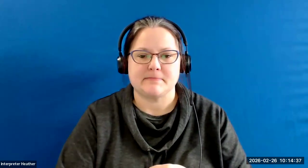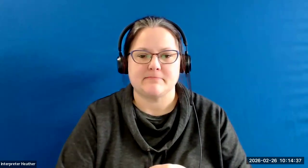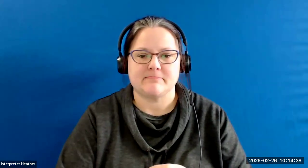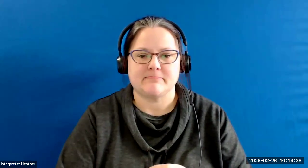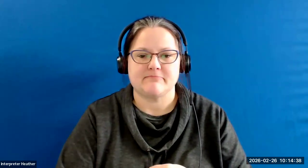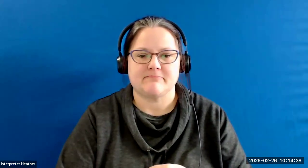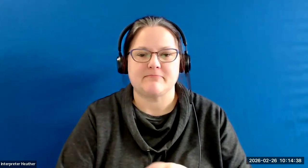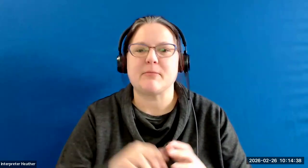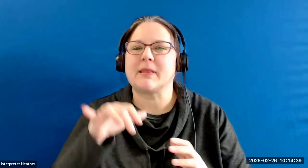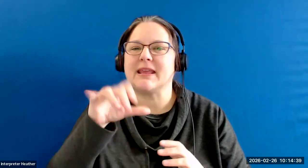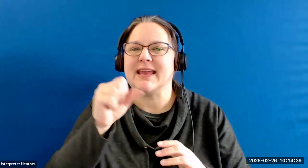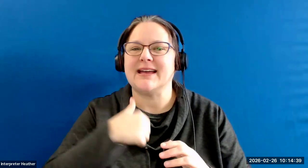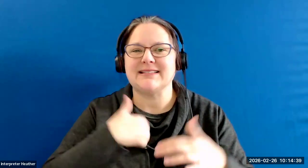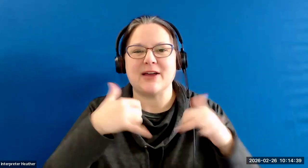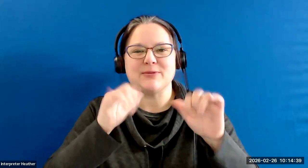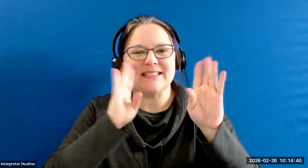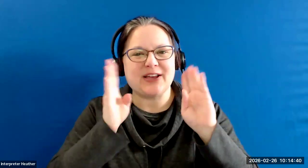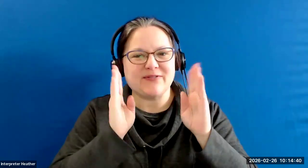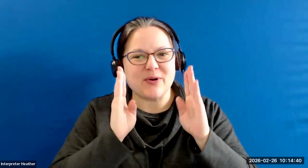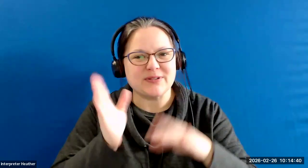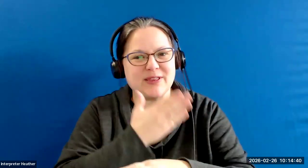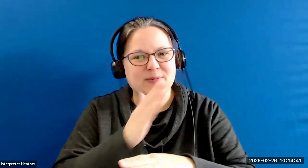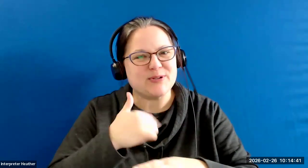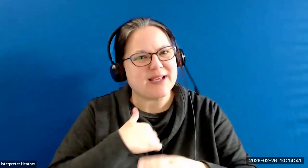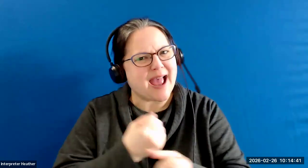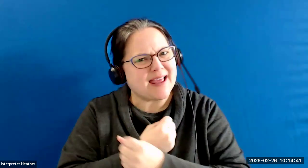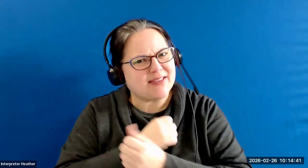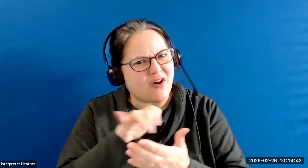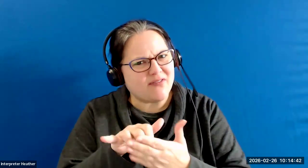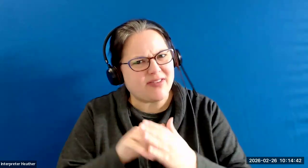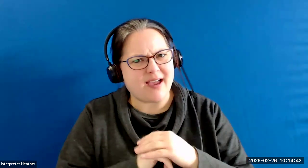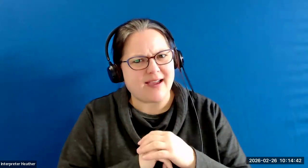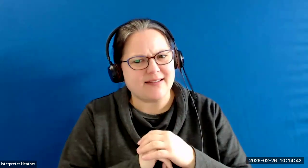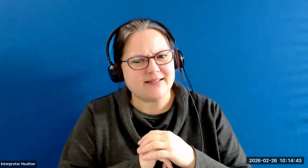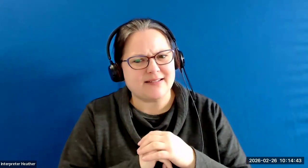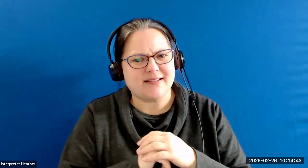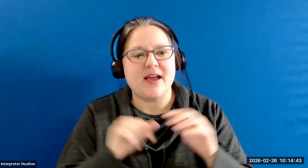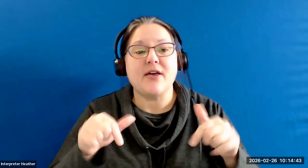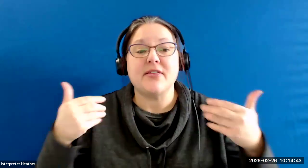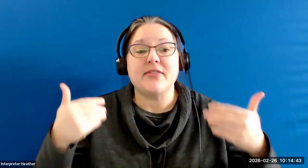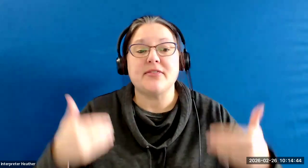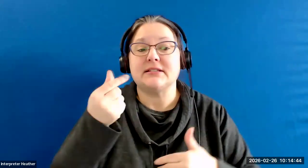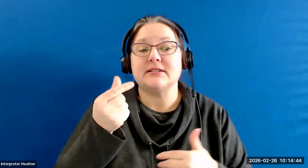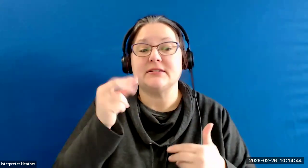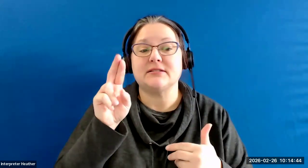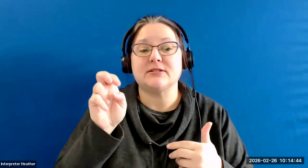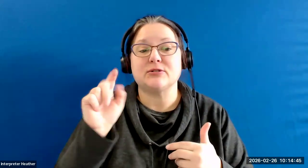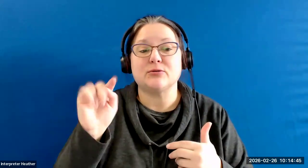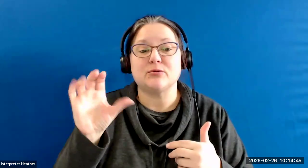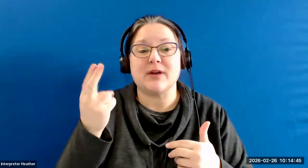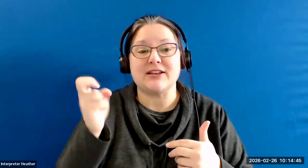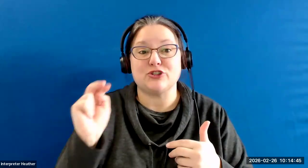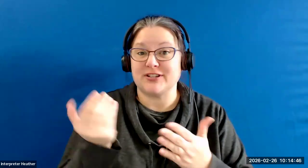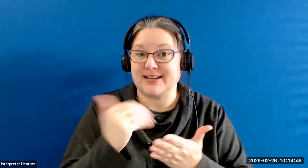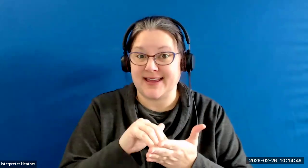still focused on the music, I think. I love that song. This is Gretchen again, and I am